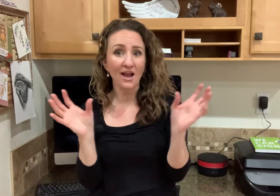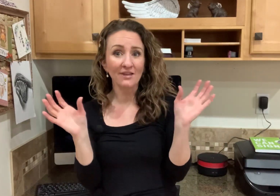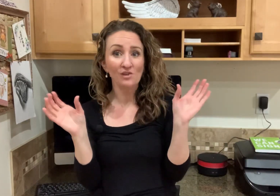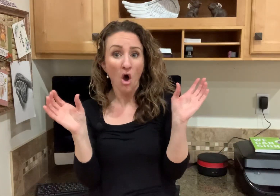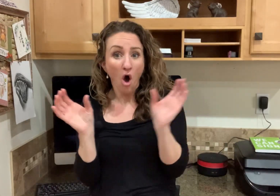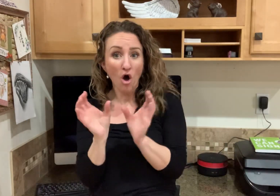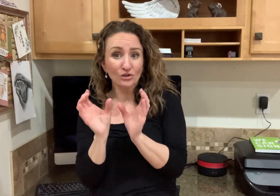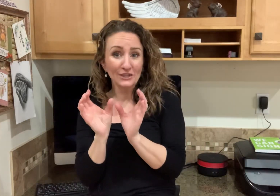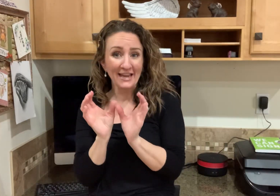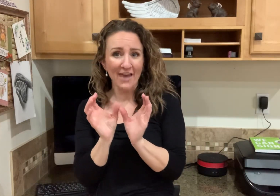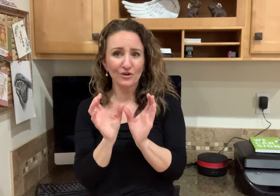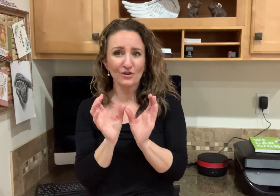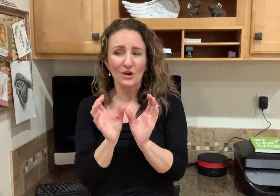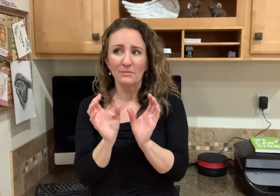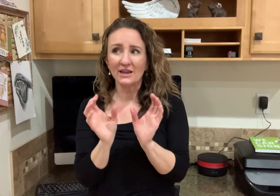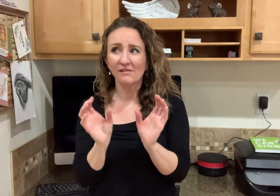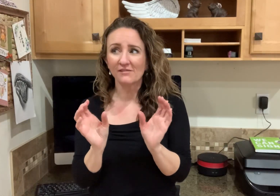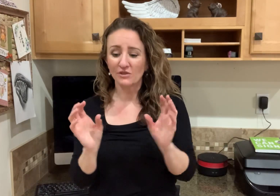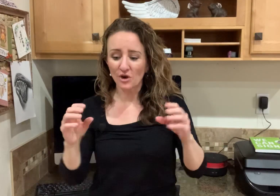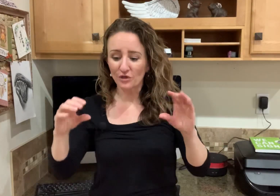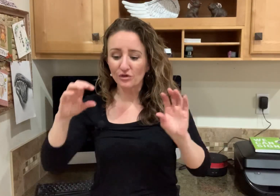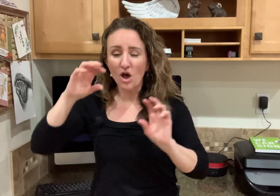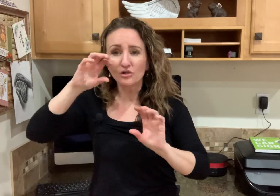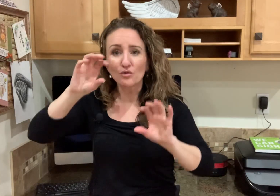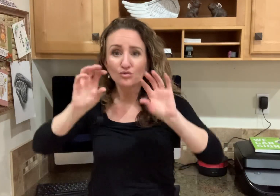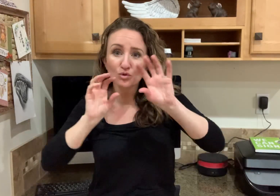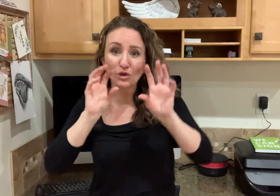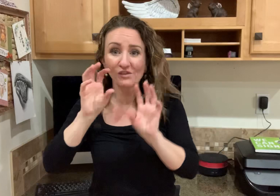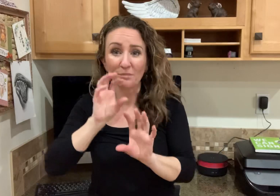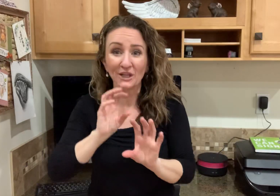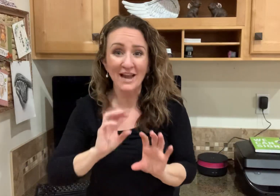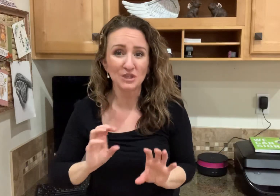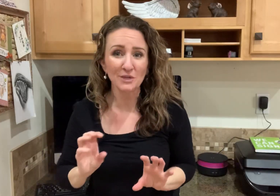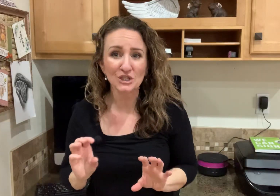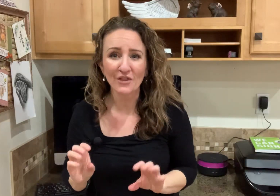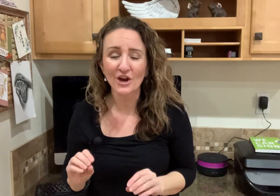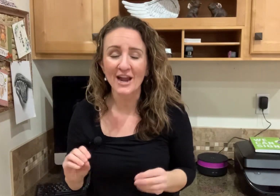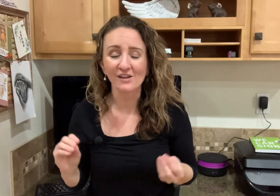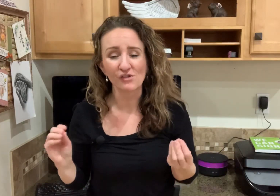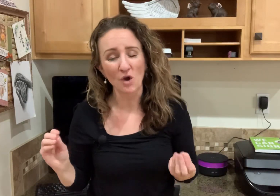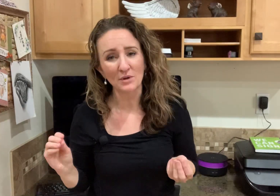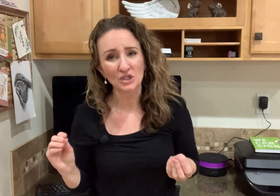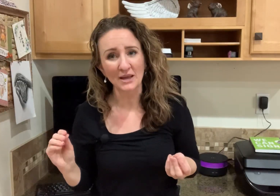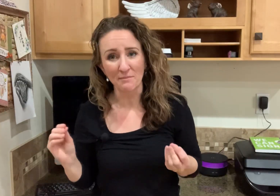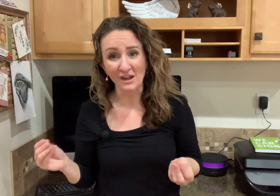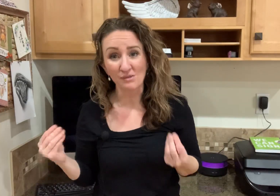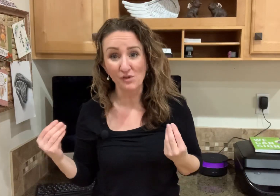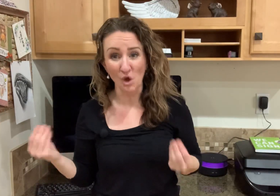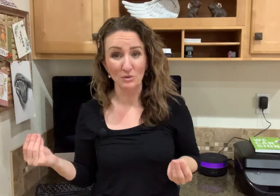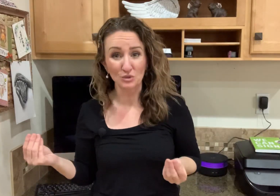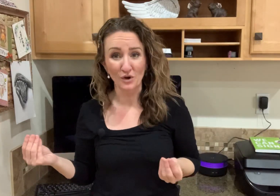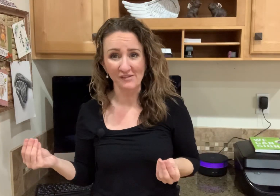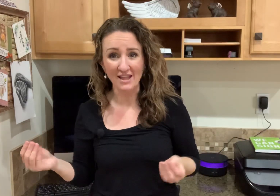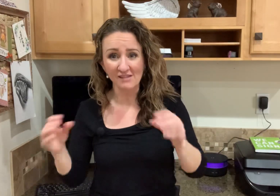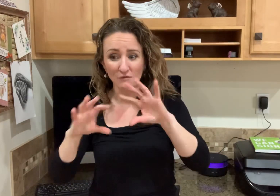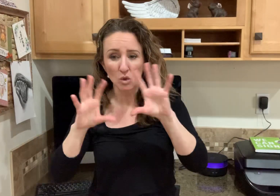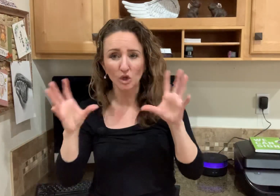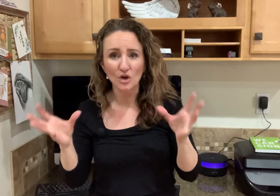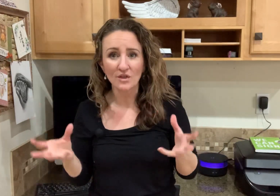signs all together because the rules apply to each other, and it makes so much more sense if you learn them